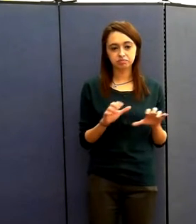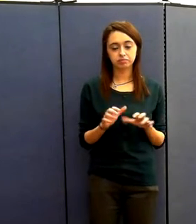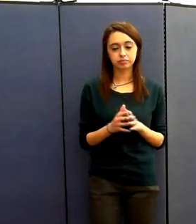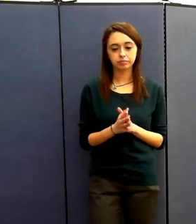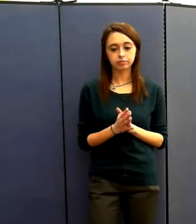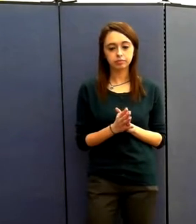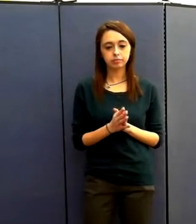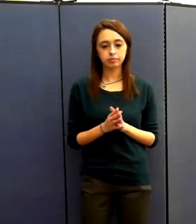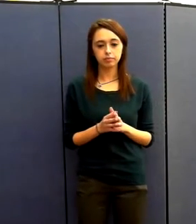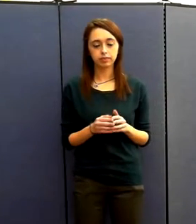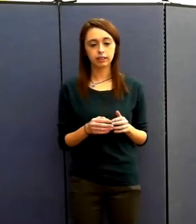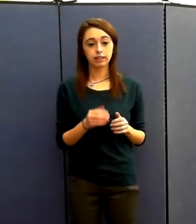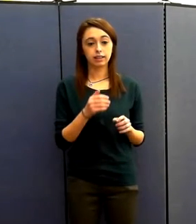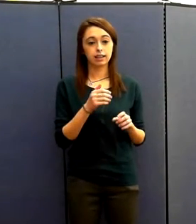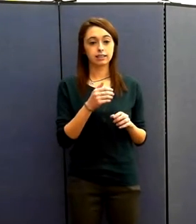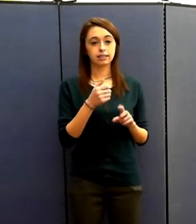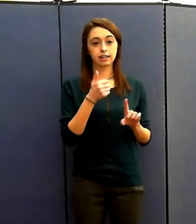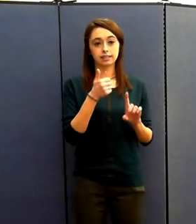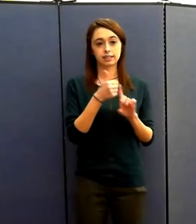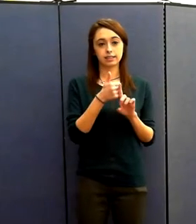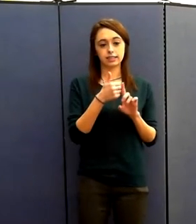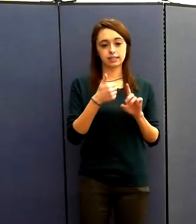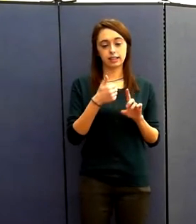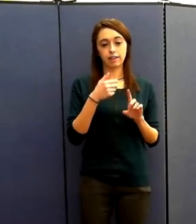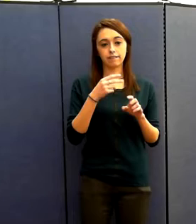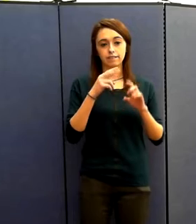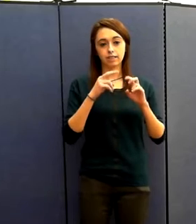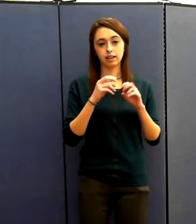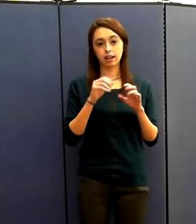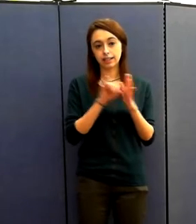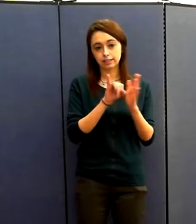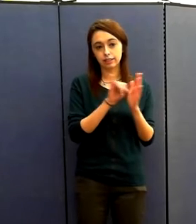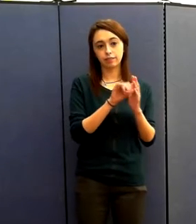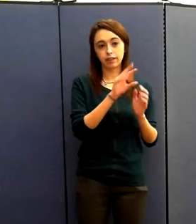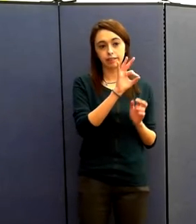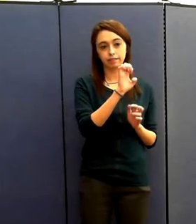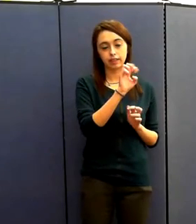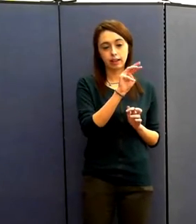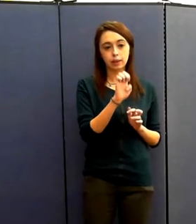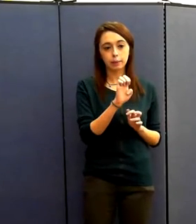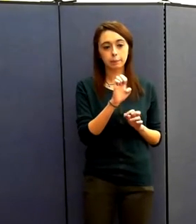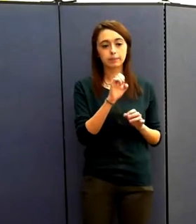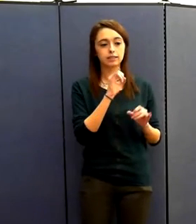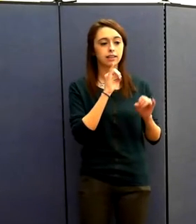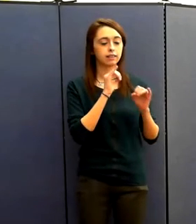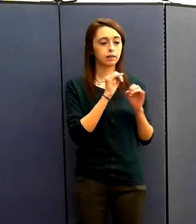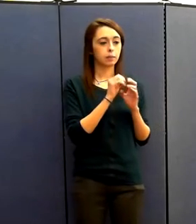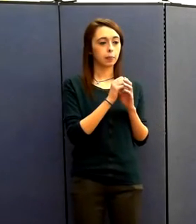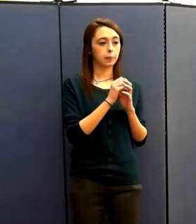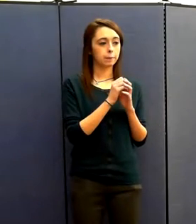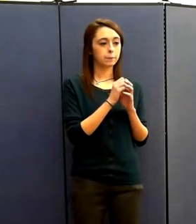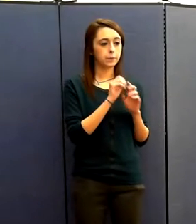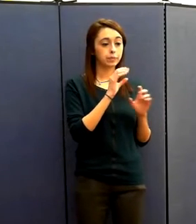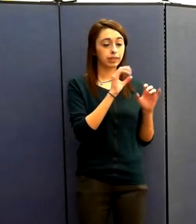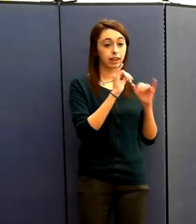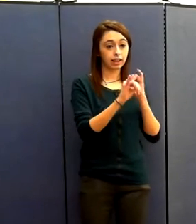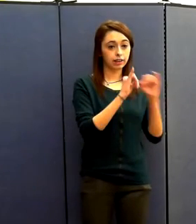self-identified femmes. They were interviewed for 2 to 3 hours, and then they were revisited